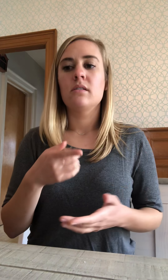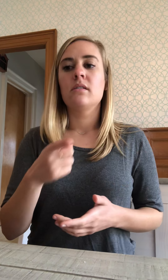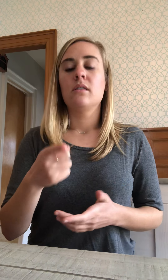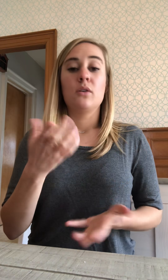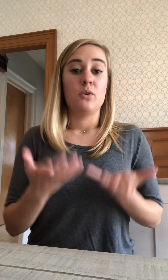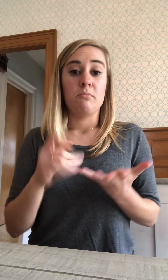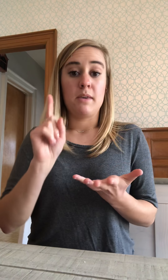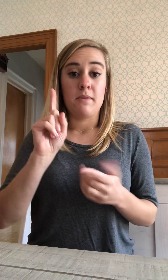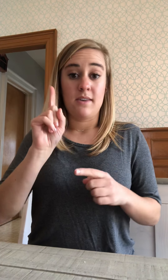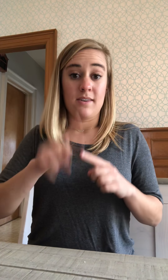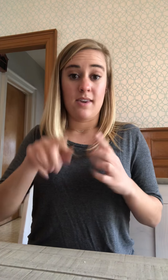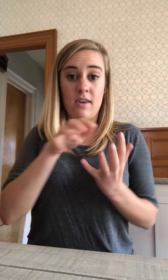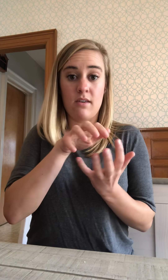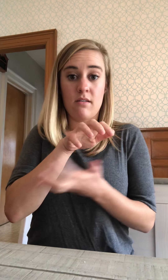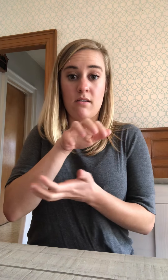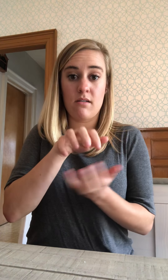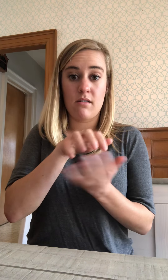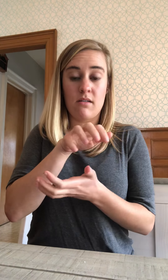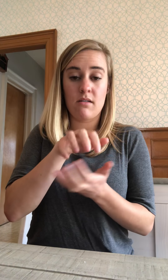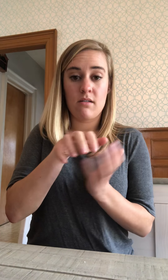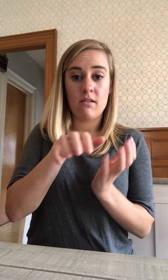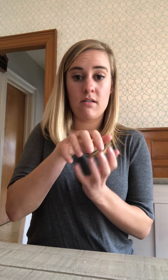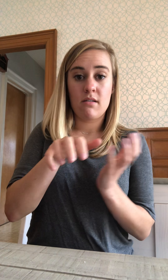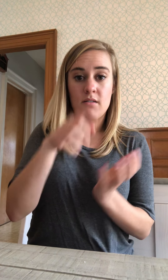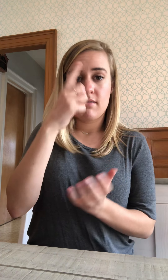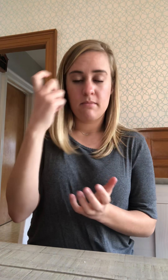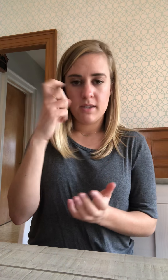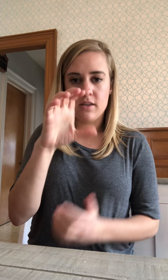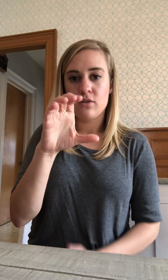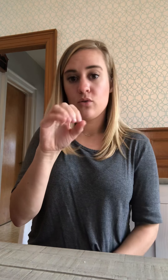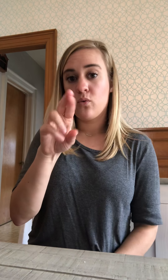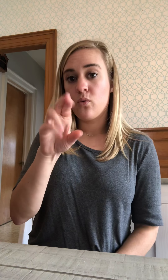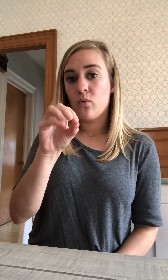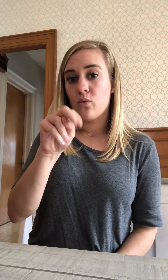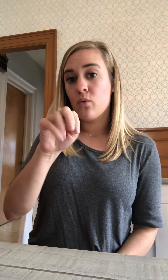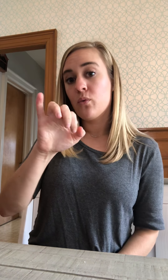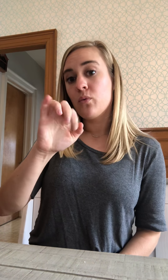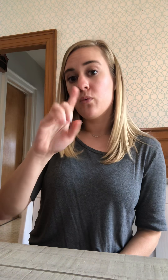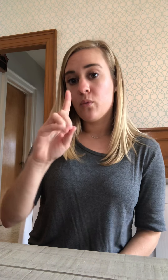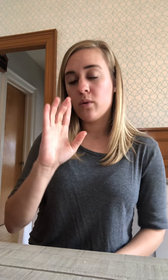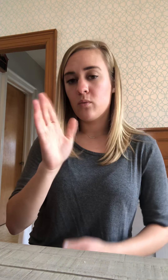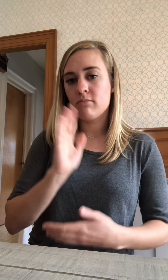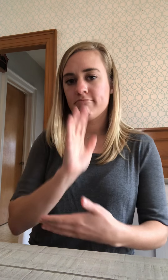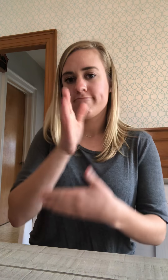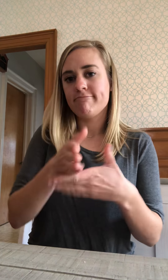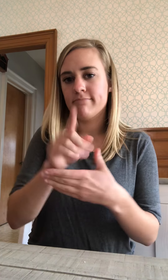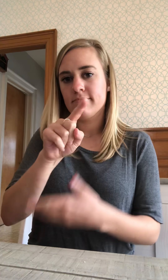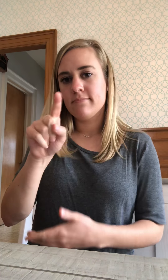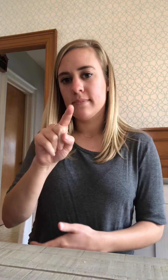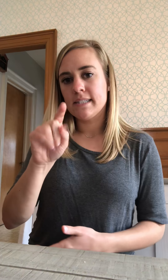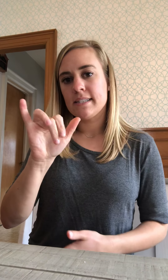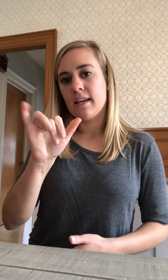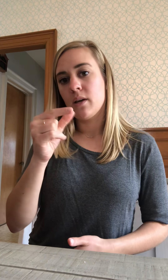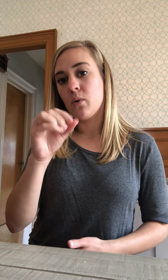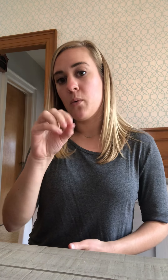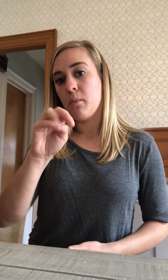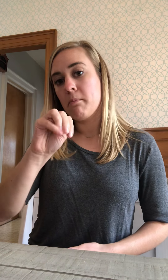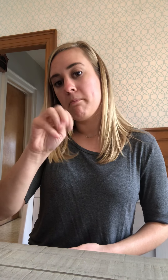because the coronoid impinges on the zygomatic arch, and you won't be able to open widely. Your eye movements will